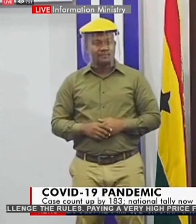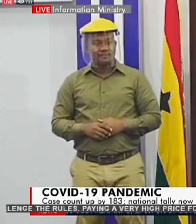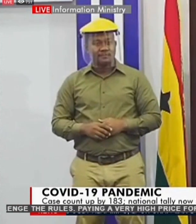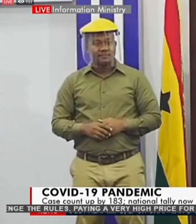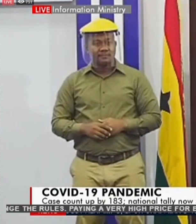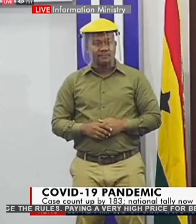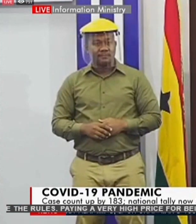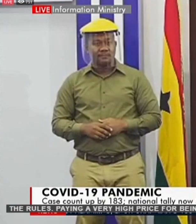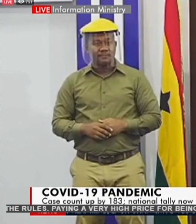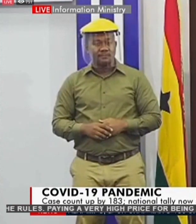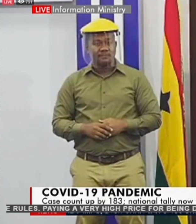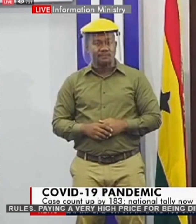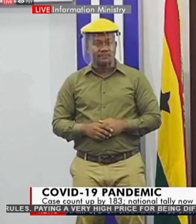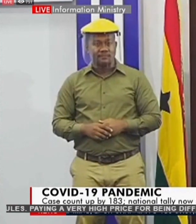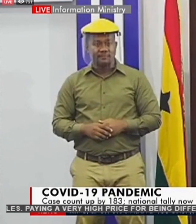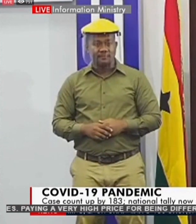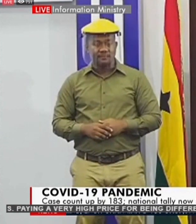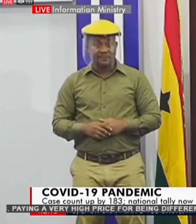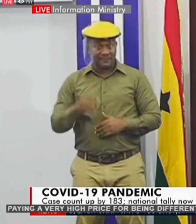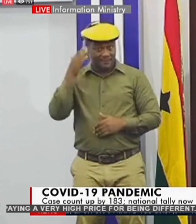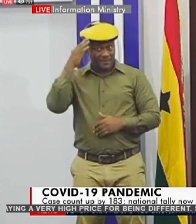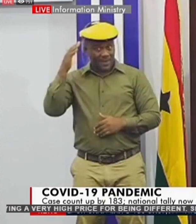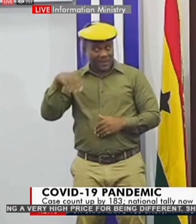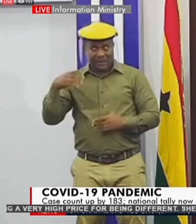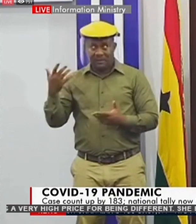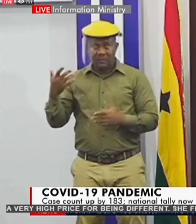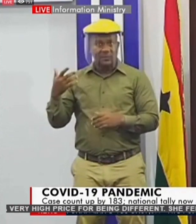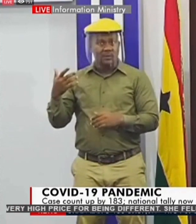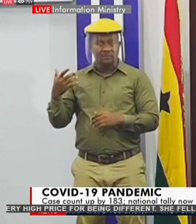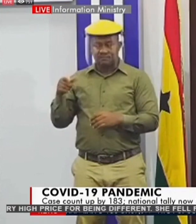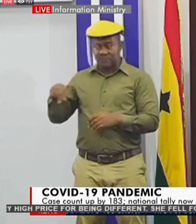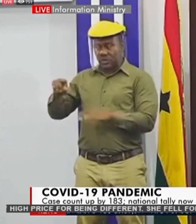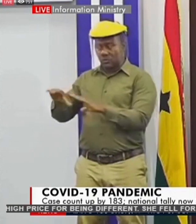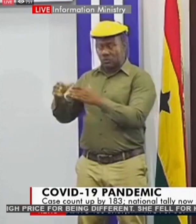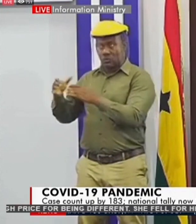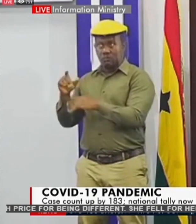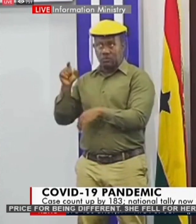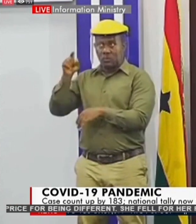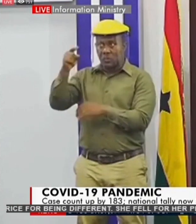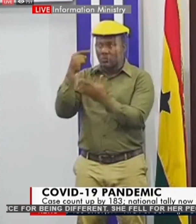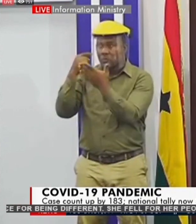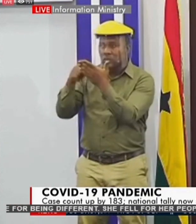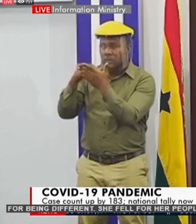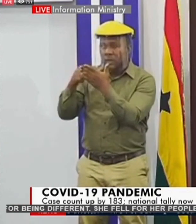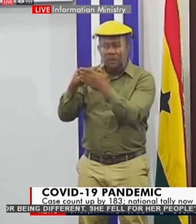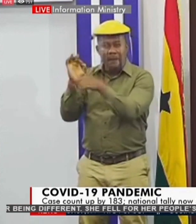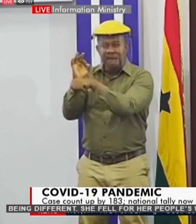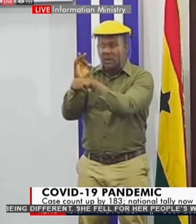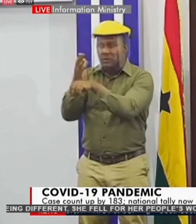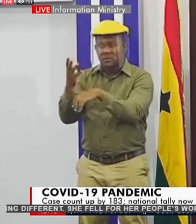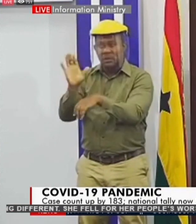Immediately the authorities moved in, the factory was closed down for